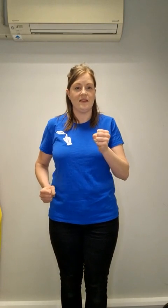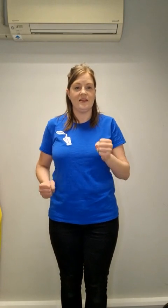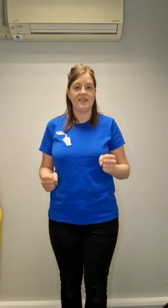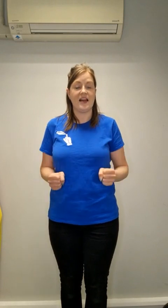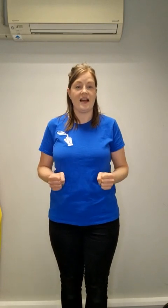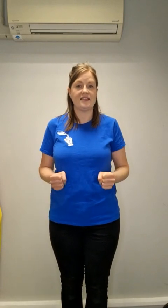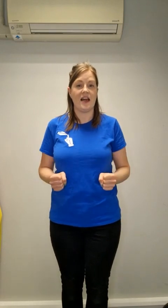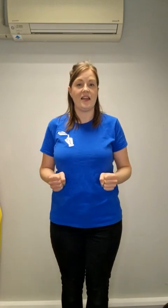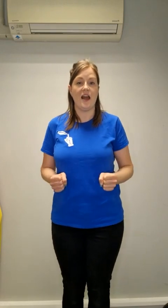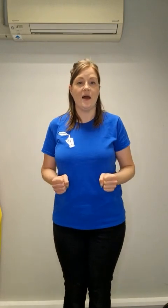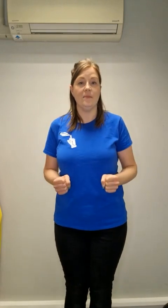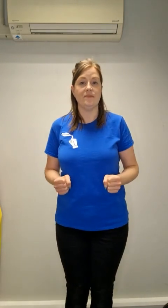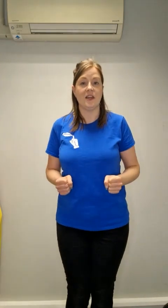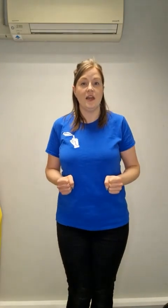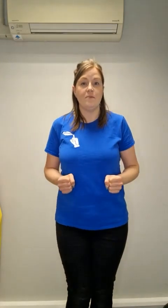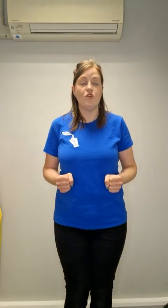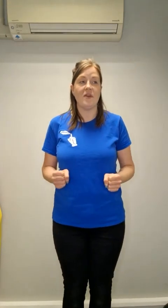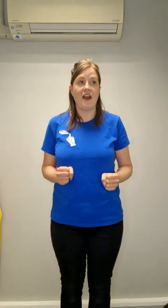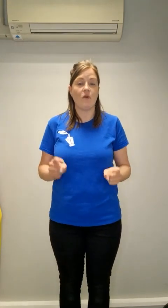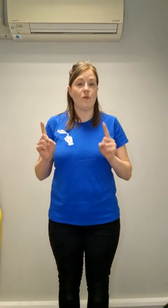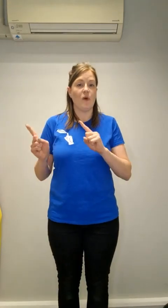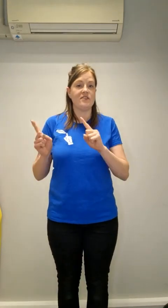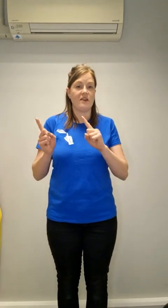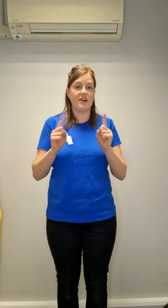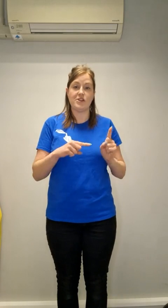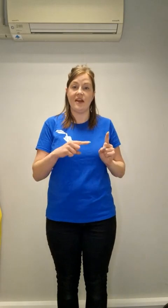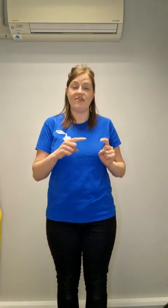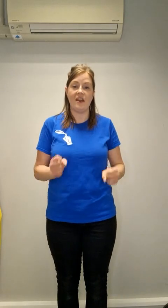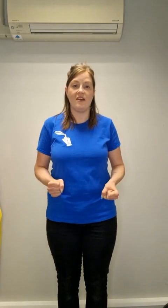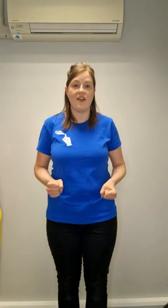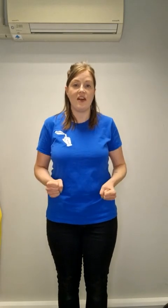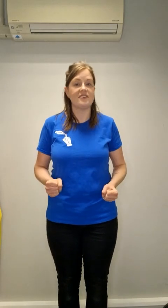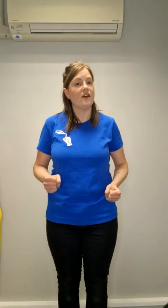This has a movement arrow in one direction and then another, so